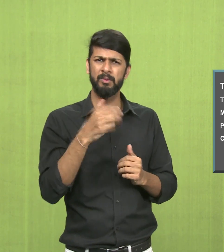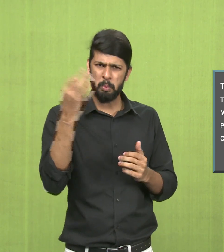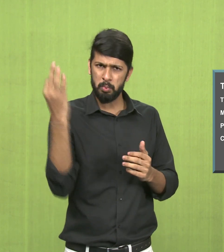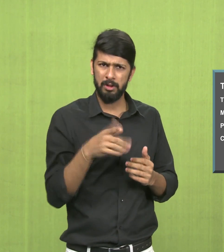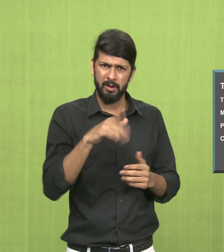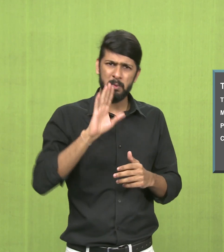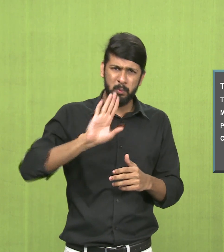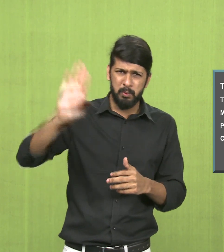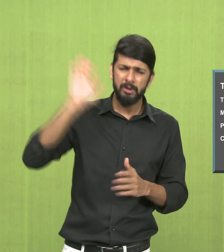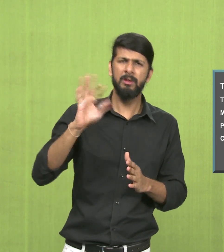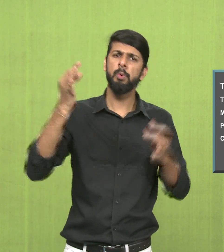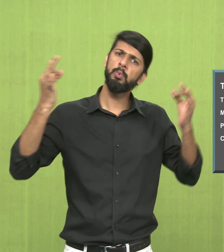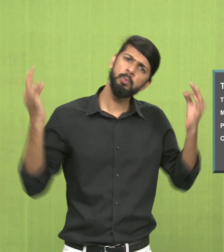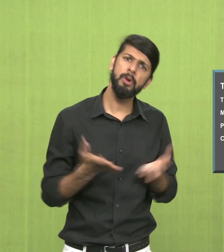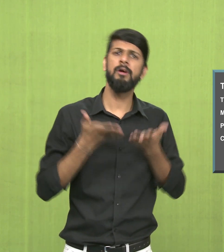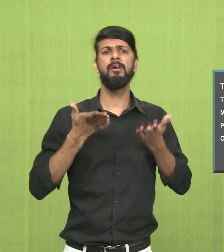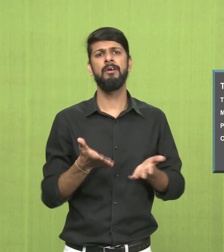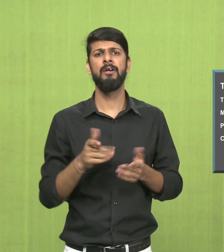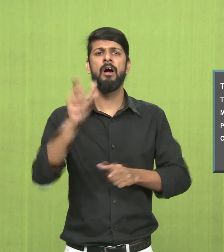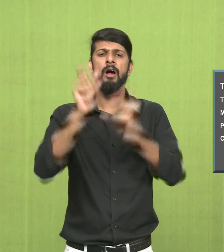Period is contemporary.